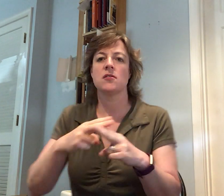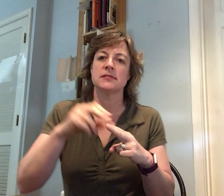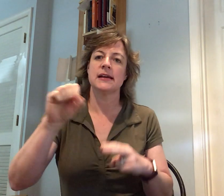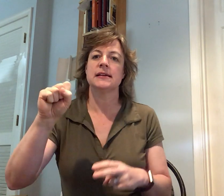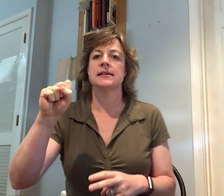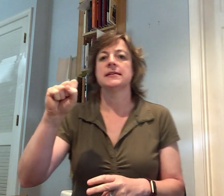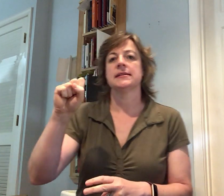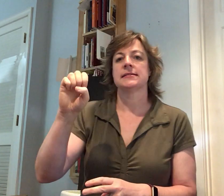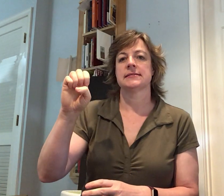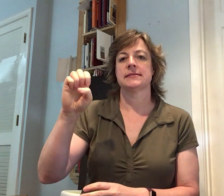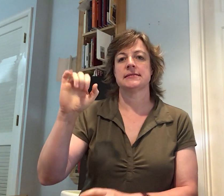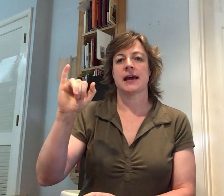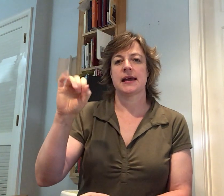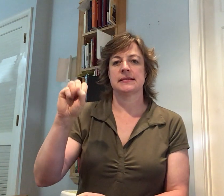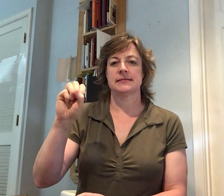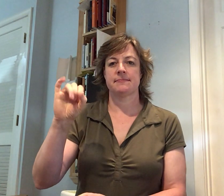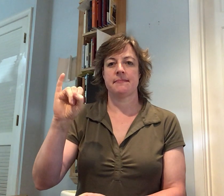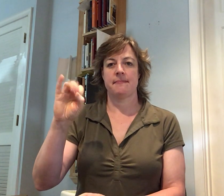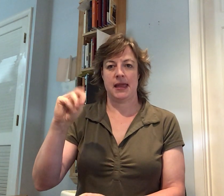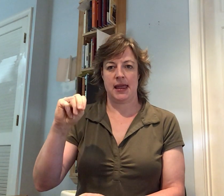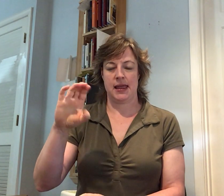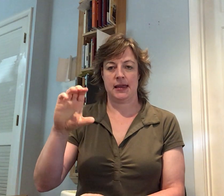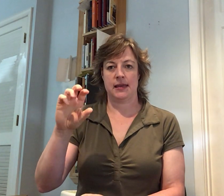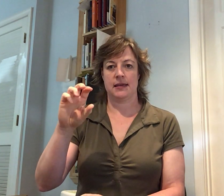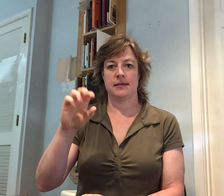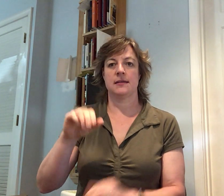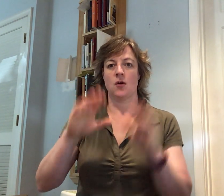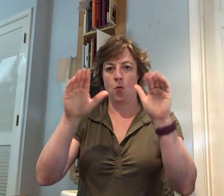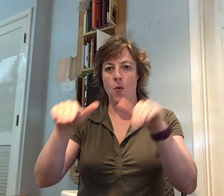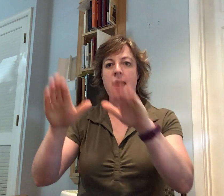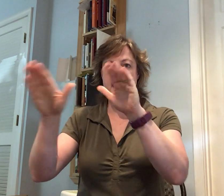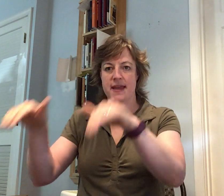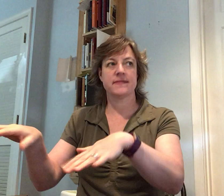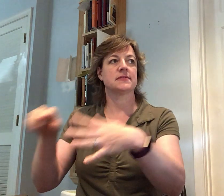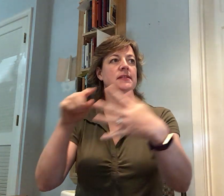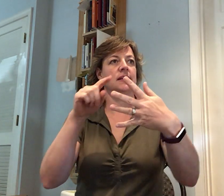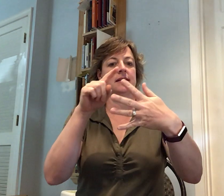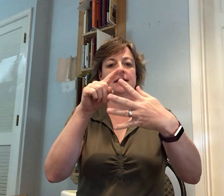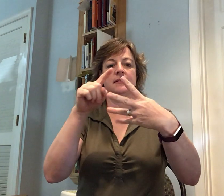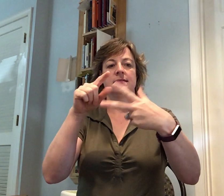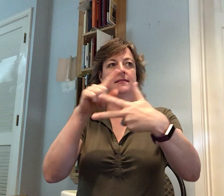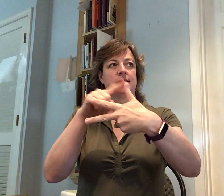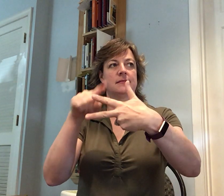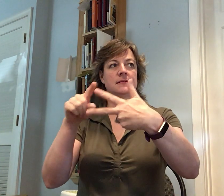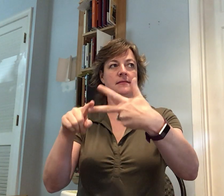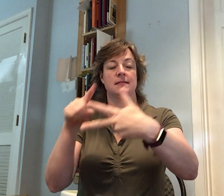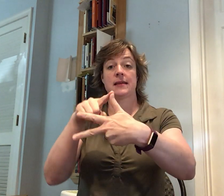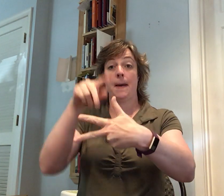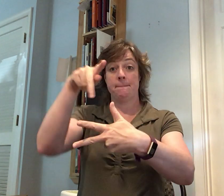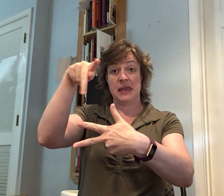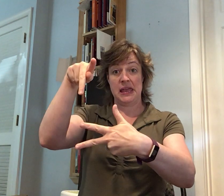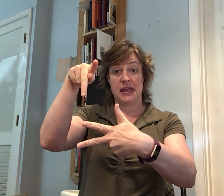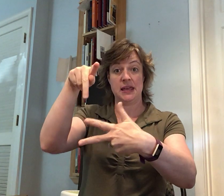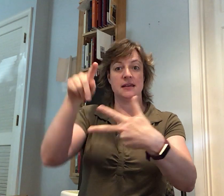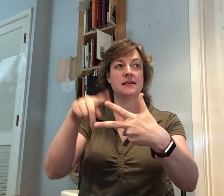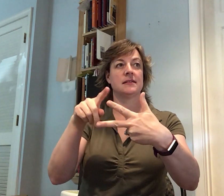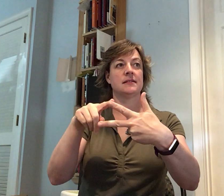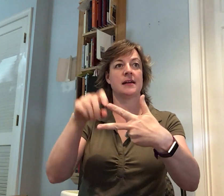waves: P wave, S wave, and L wave. The fastest of which are P waves, followed